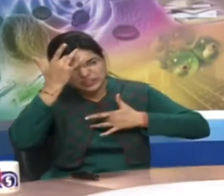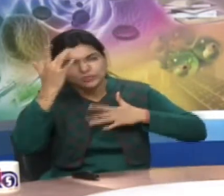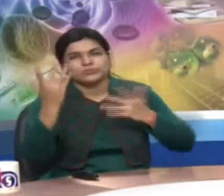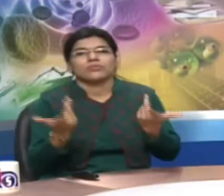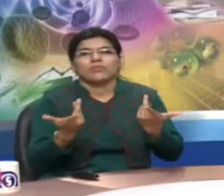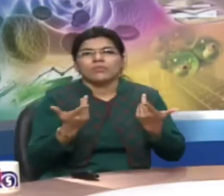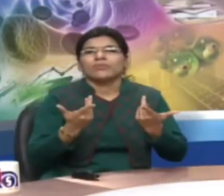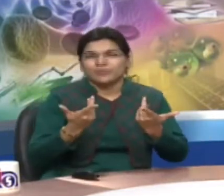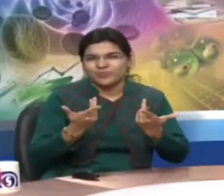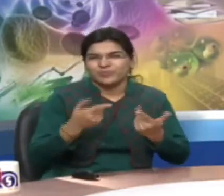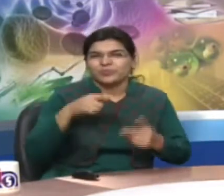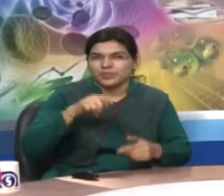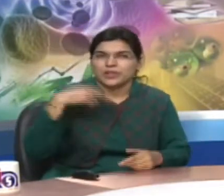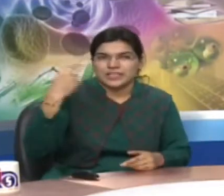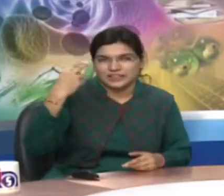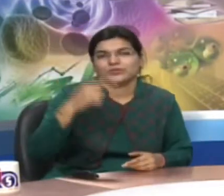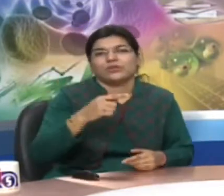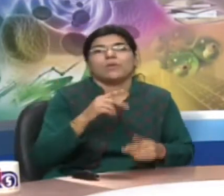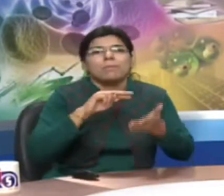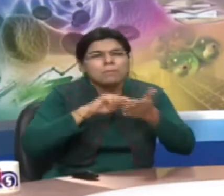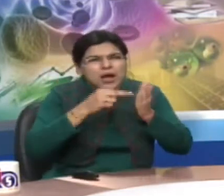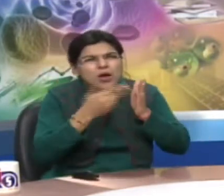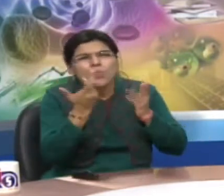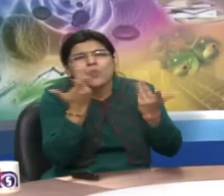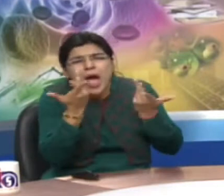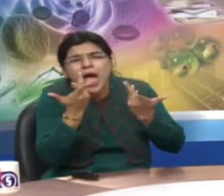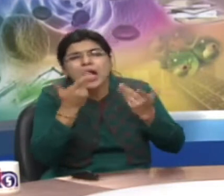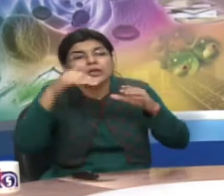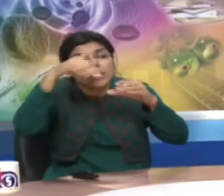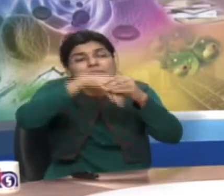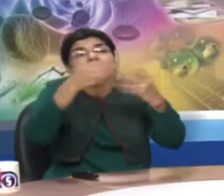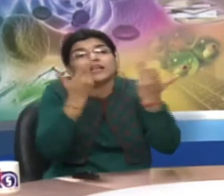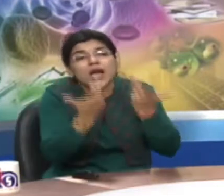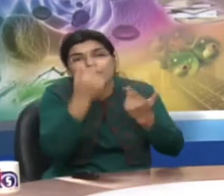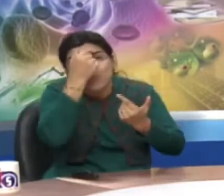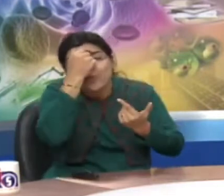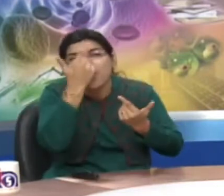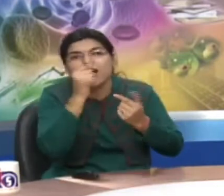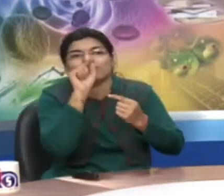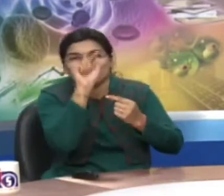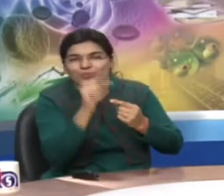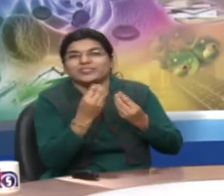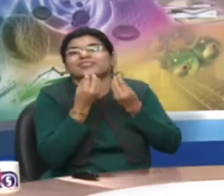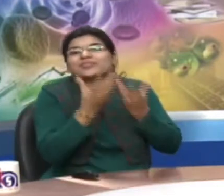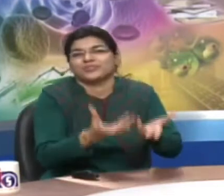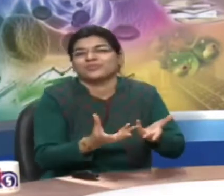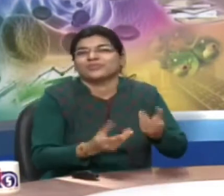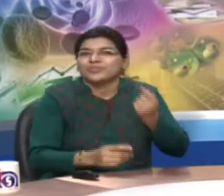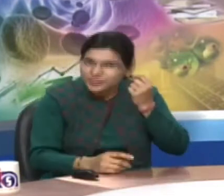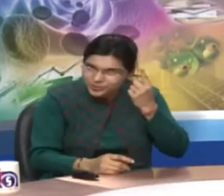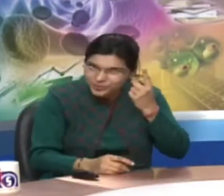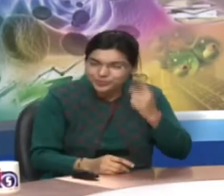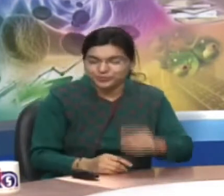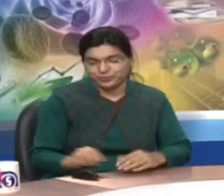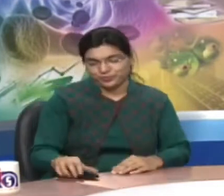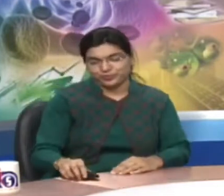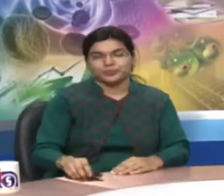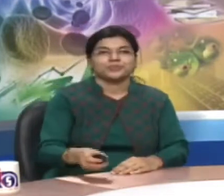Why did the person take leave? Maybe he is sick, maybe he's out on some emergency. Hope